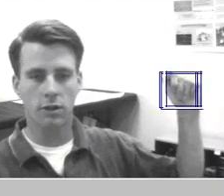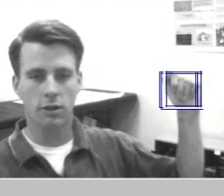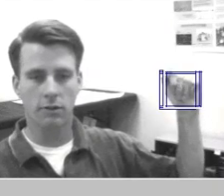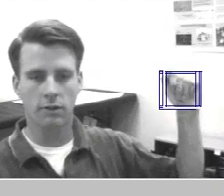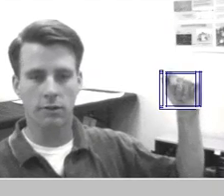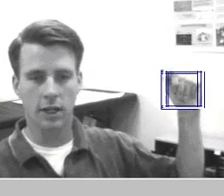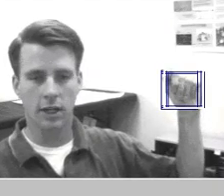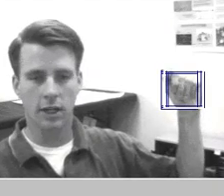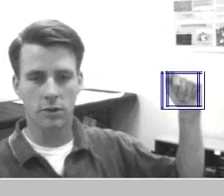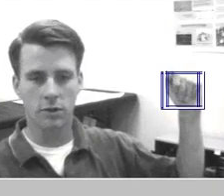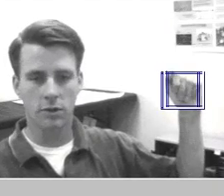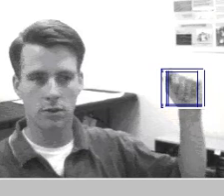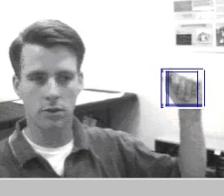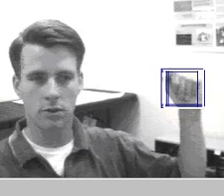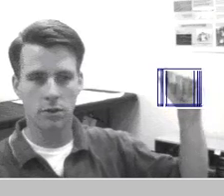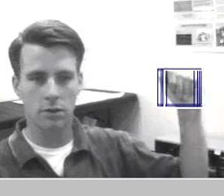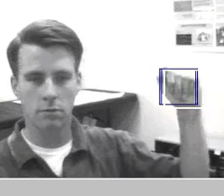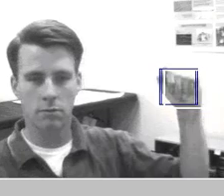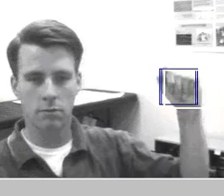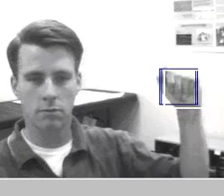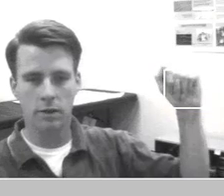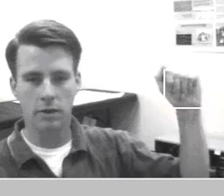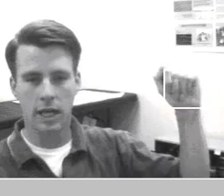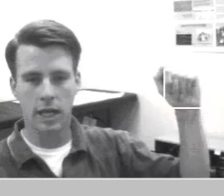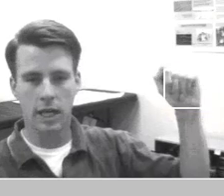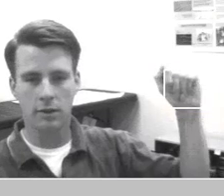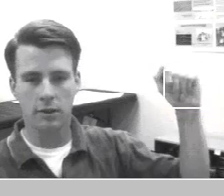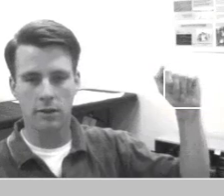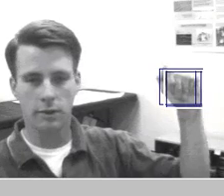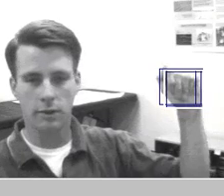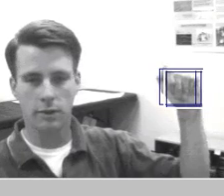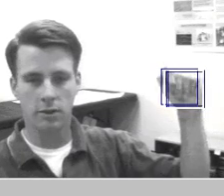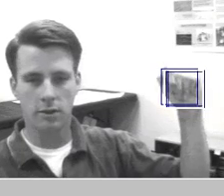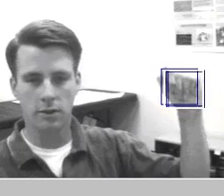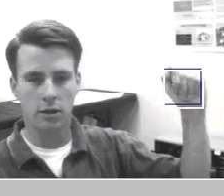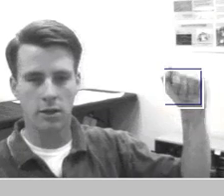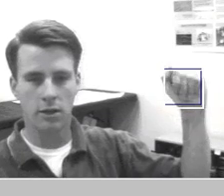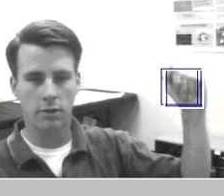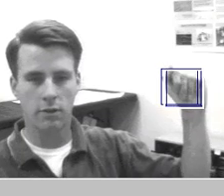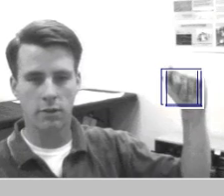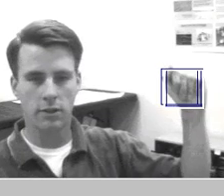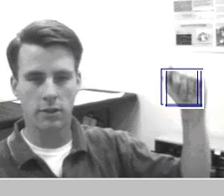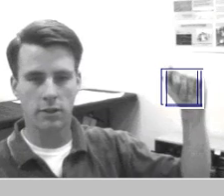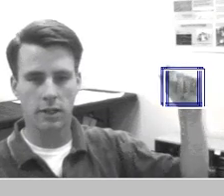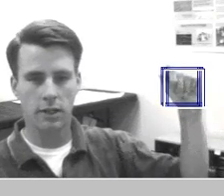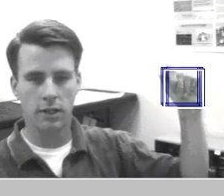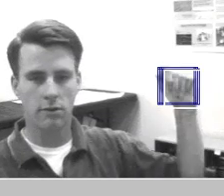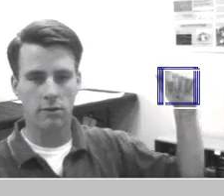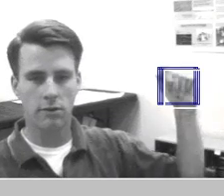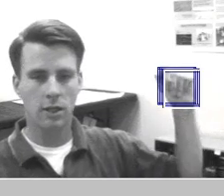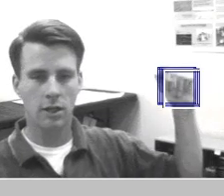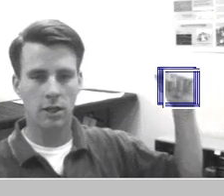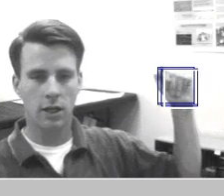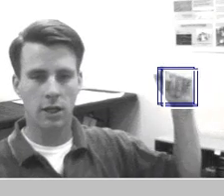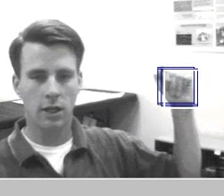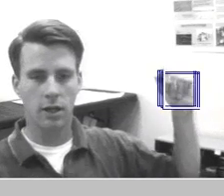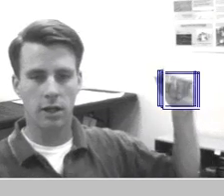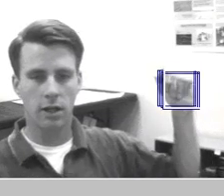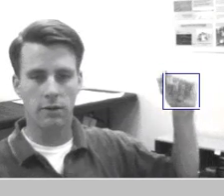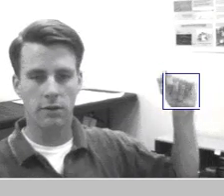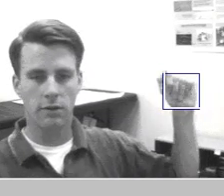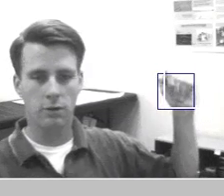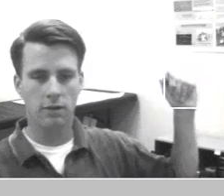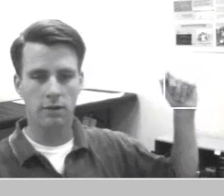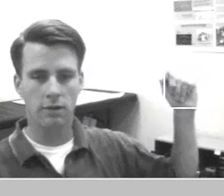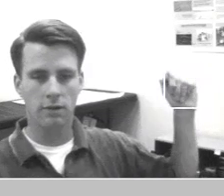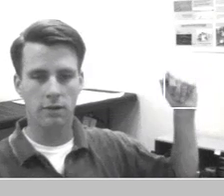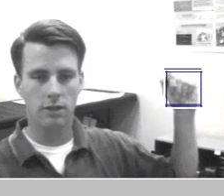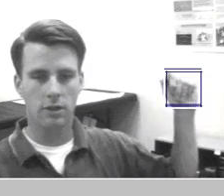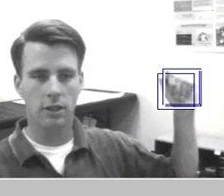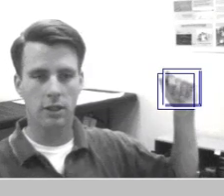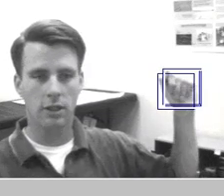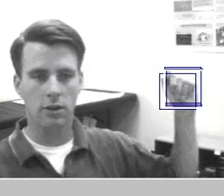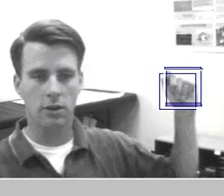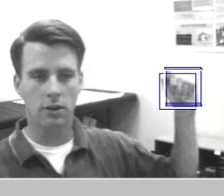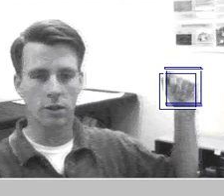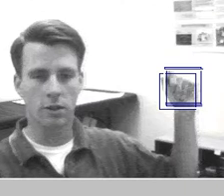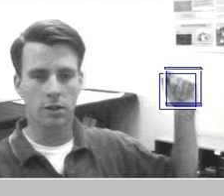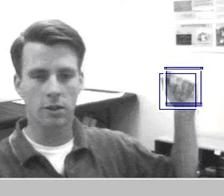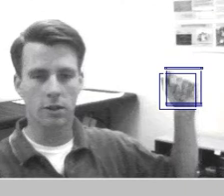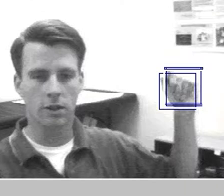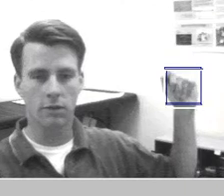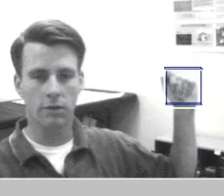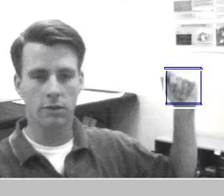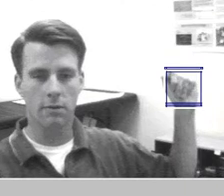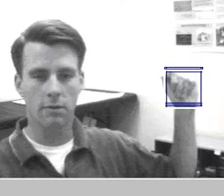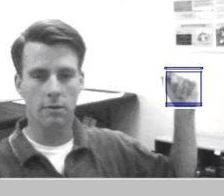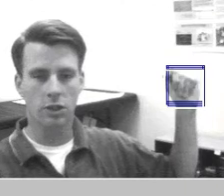several times, moving my hand a little bit around in and out of the region of interest, clicking learn